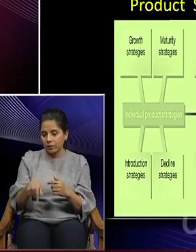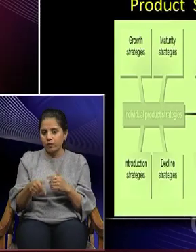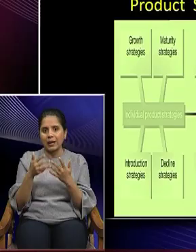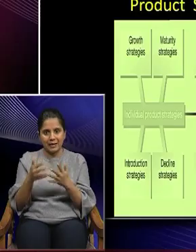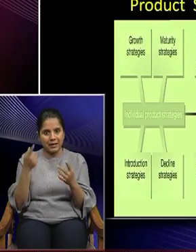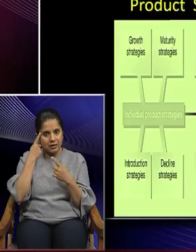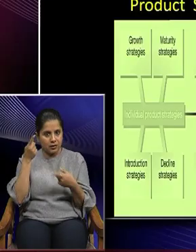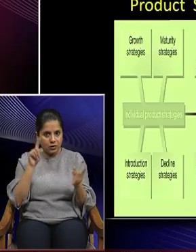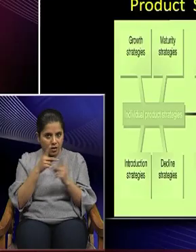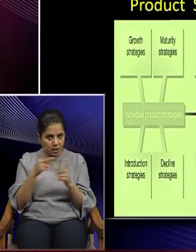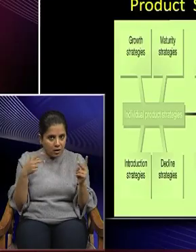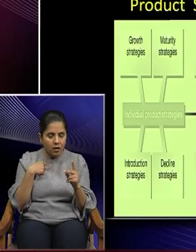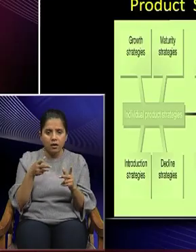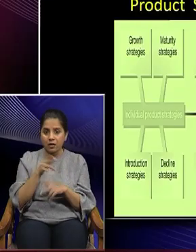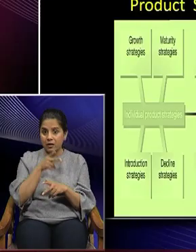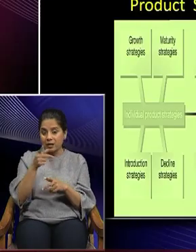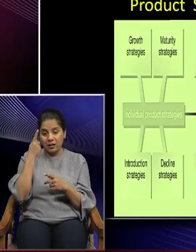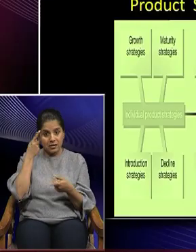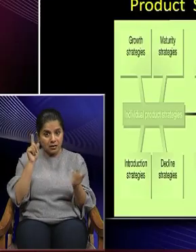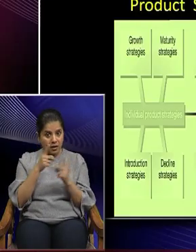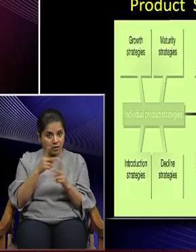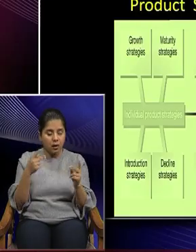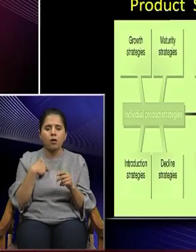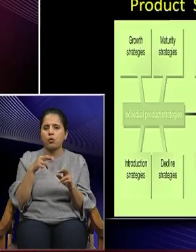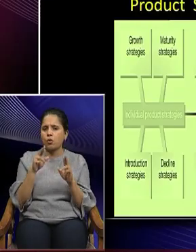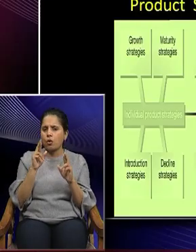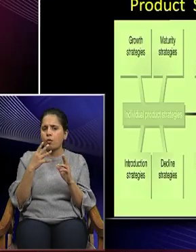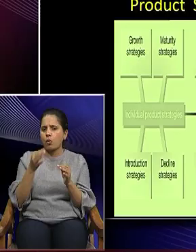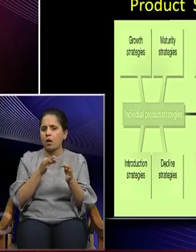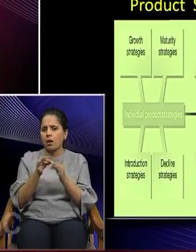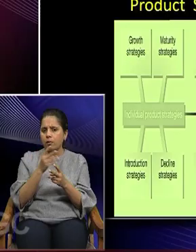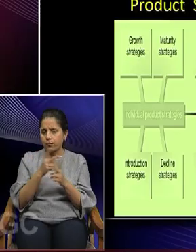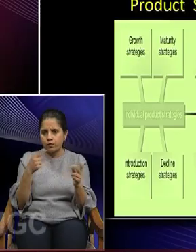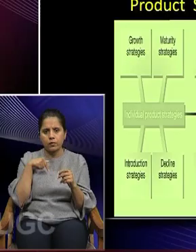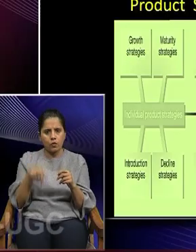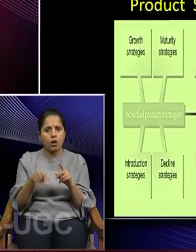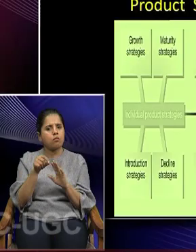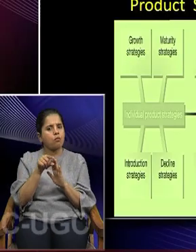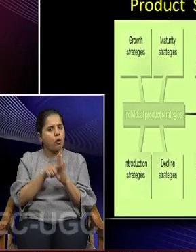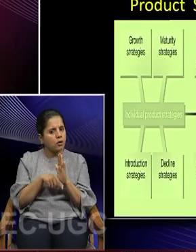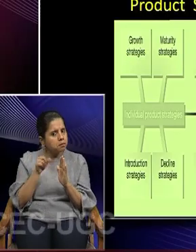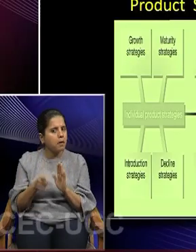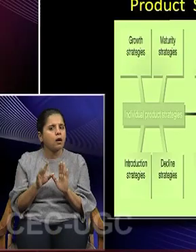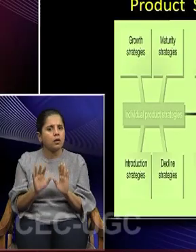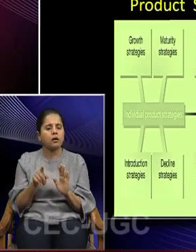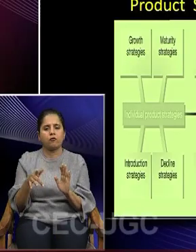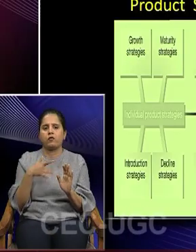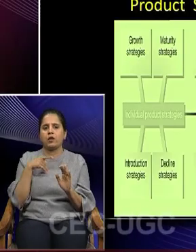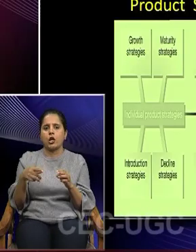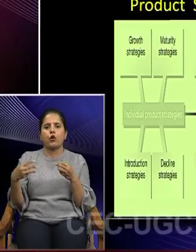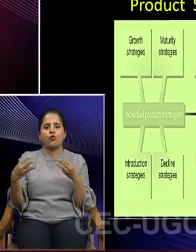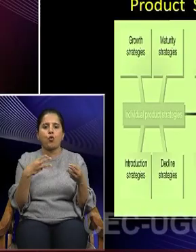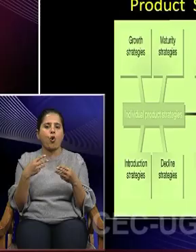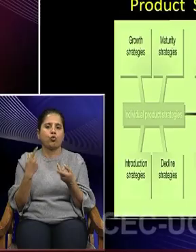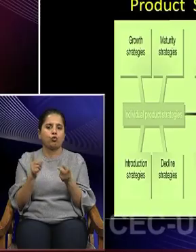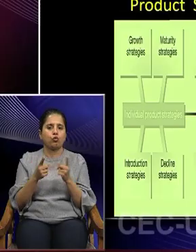strategies, and having said strategies, I wish to indicate towards having a policy which should be like a war room